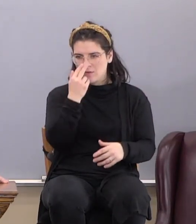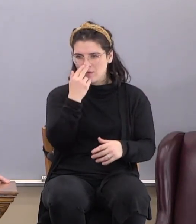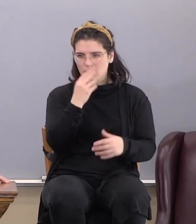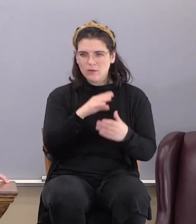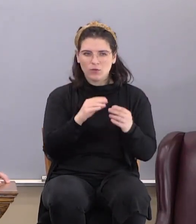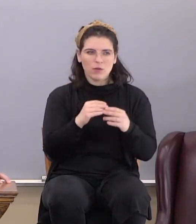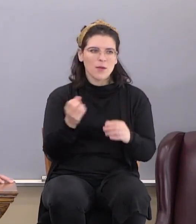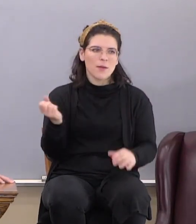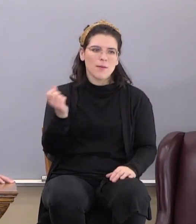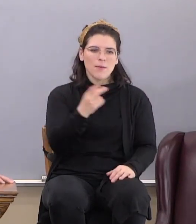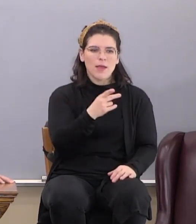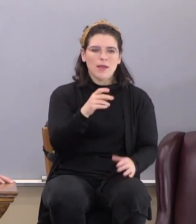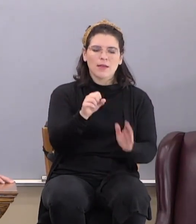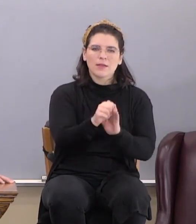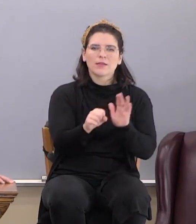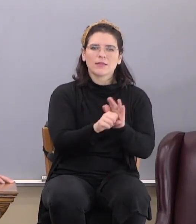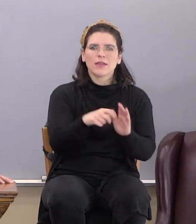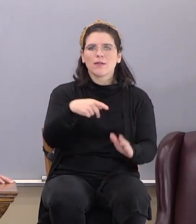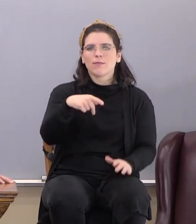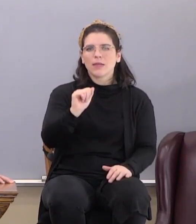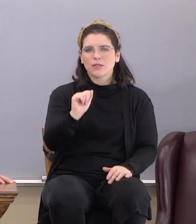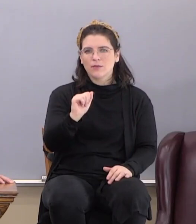in Pennsylvania,